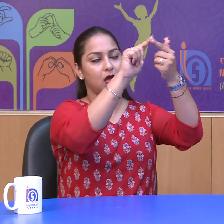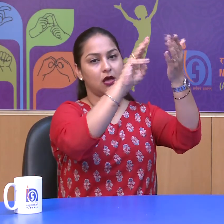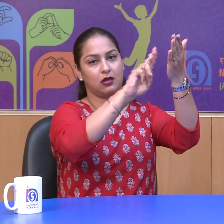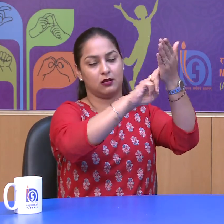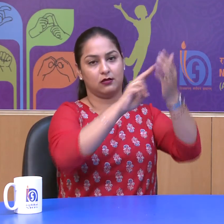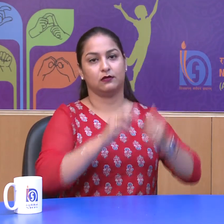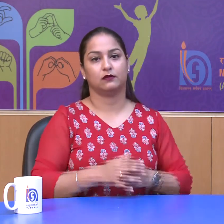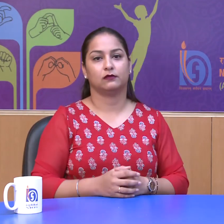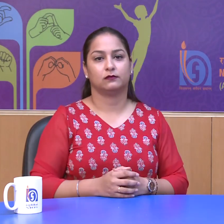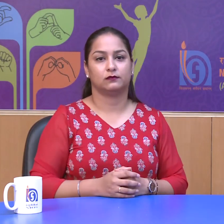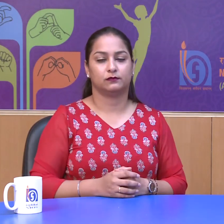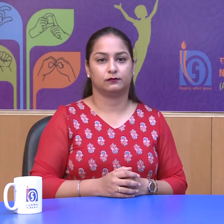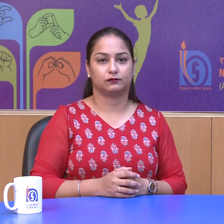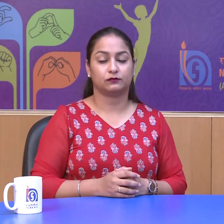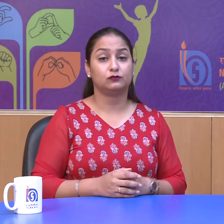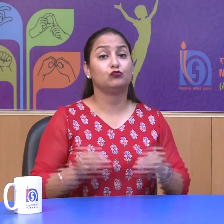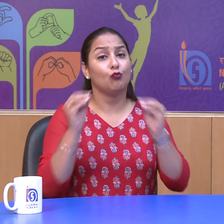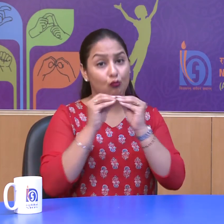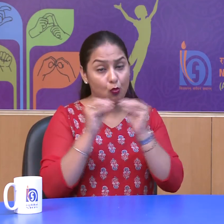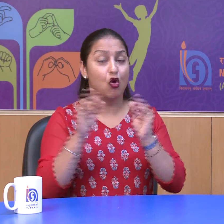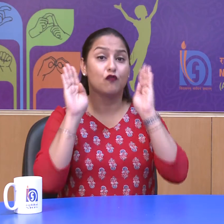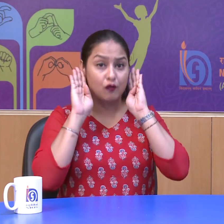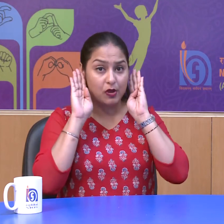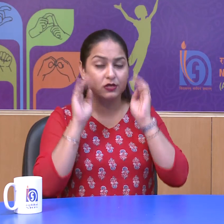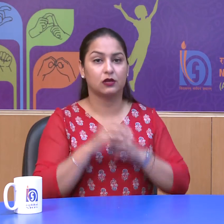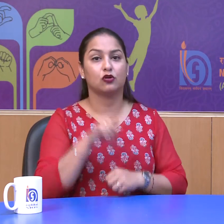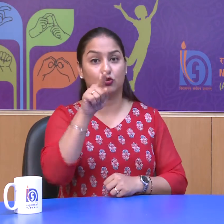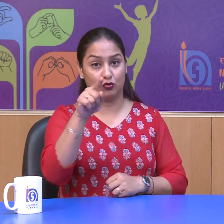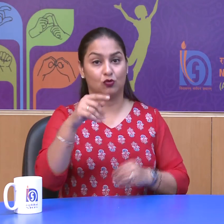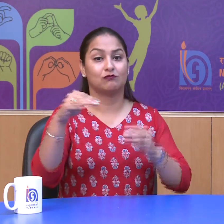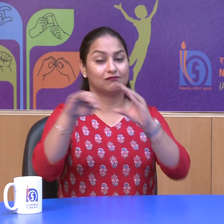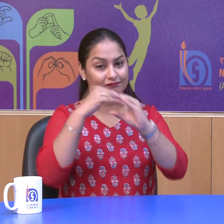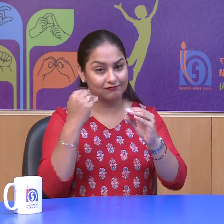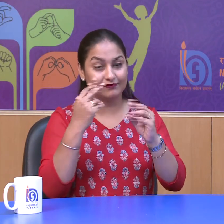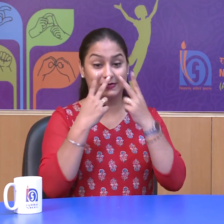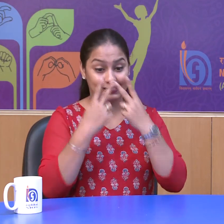@nios.ac.in. For more information, you may visit our website